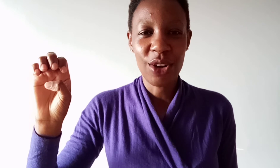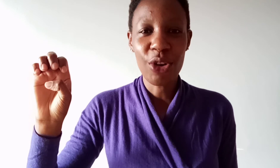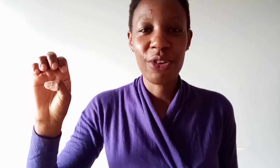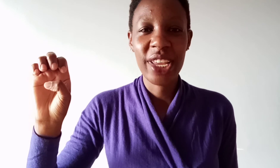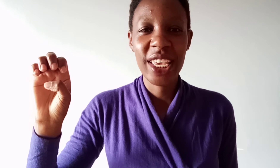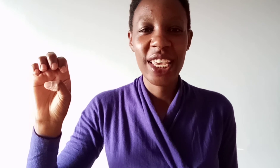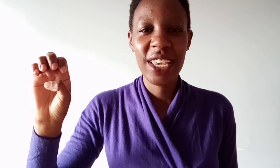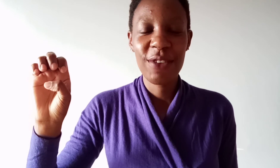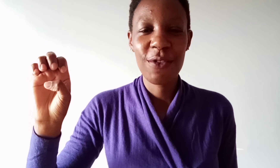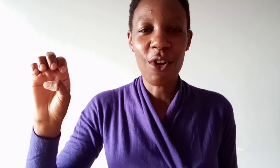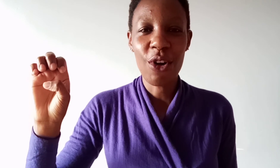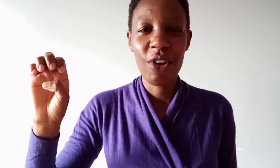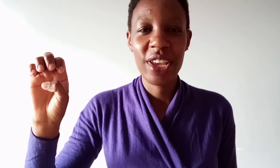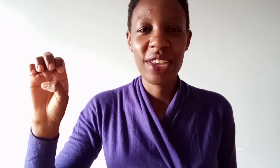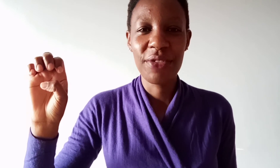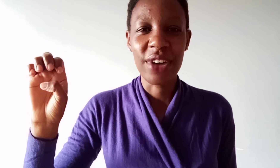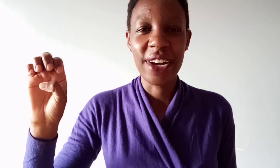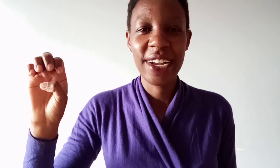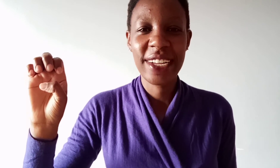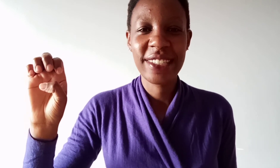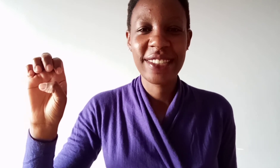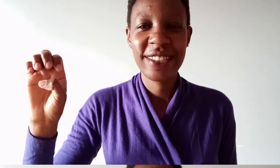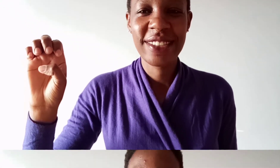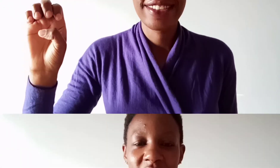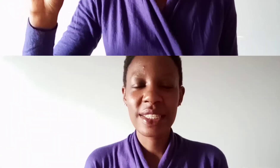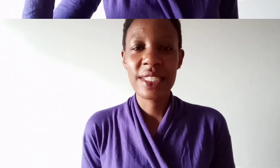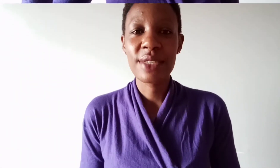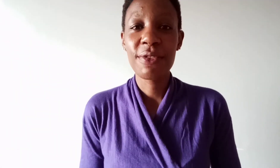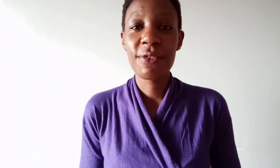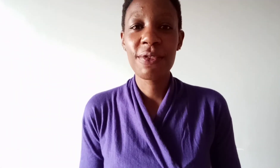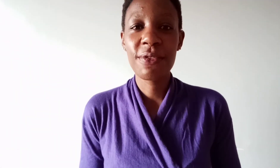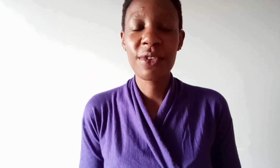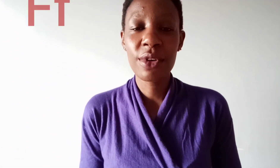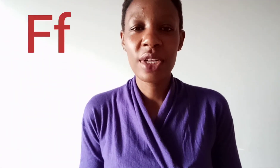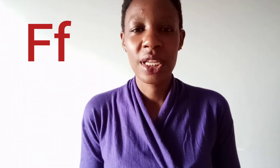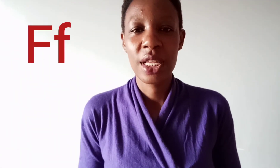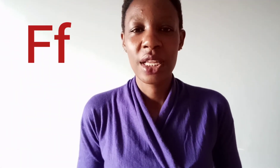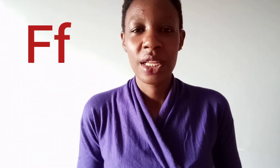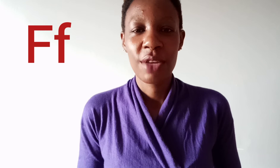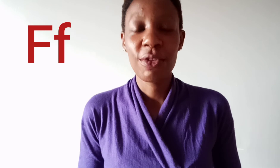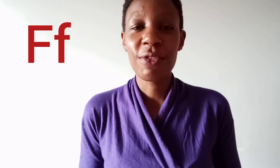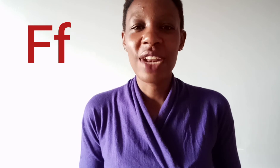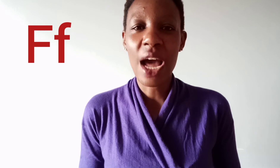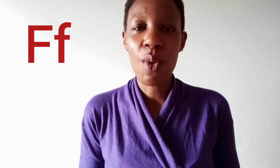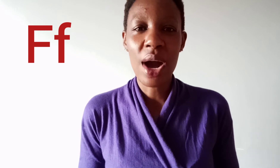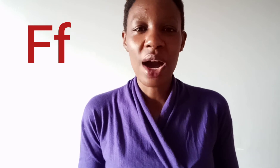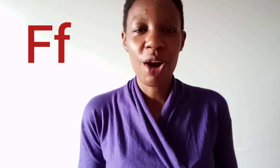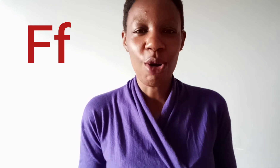or E for Eva. Next is F for flower